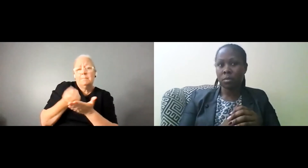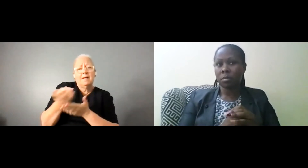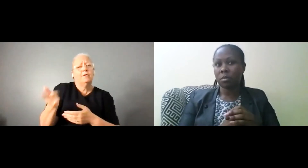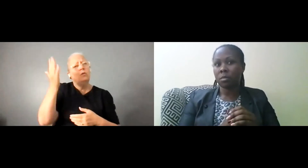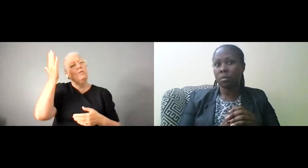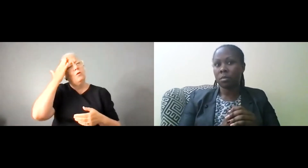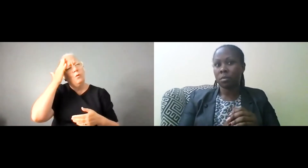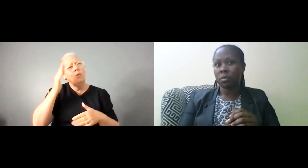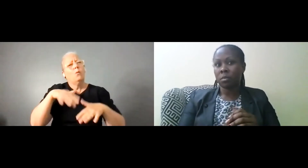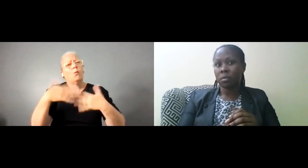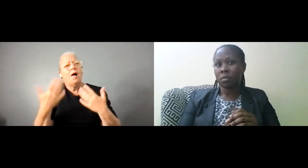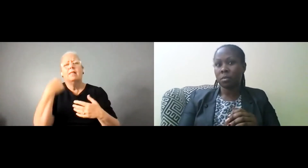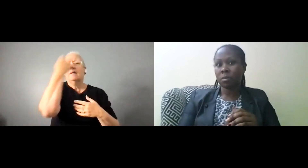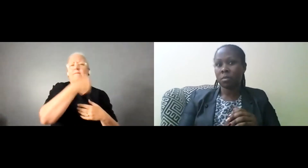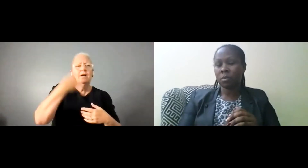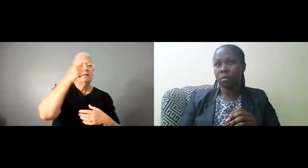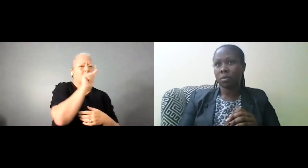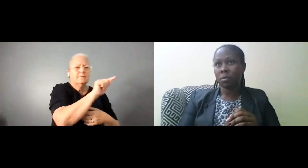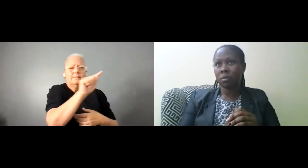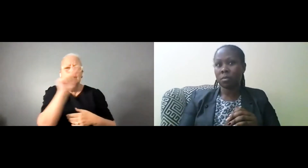On the other hand,